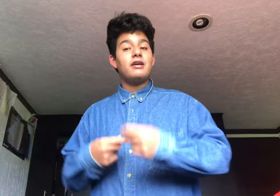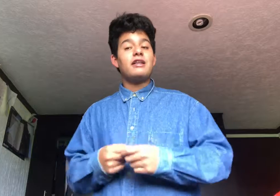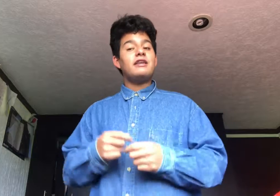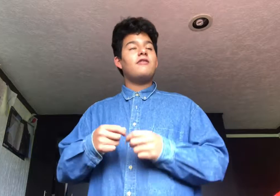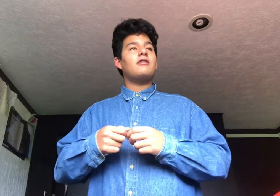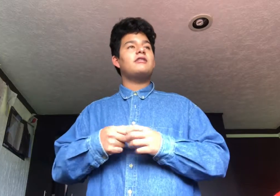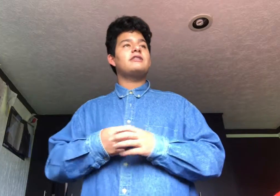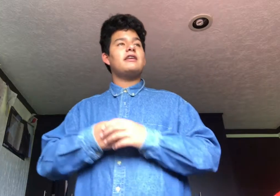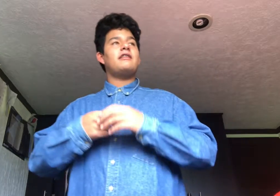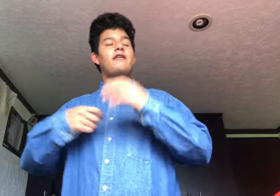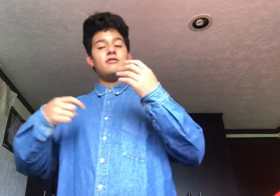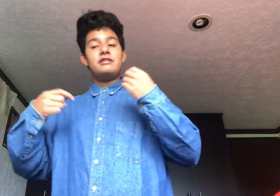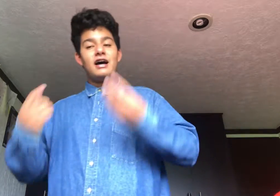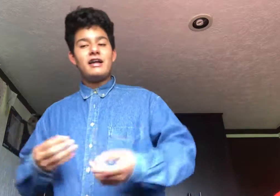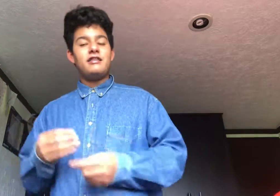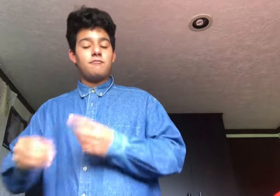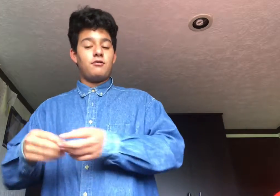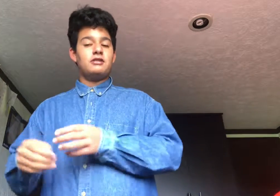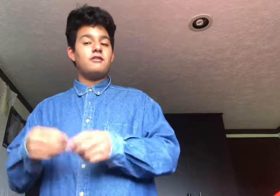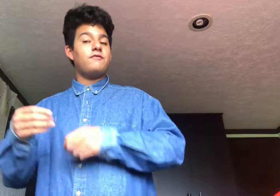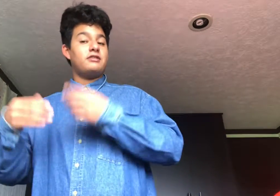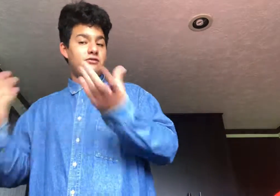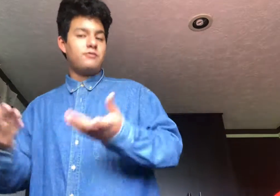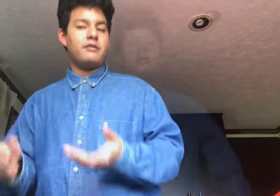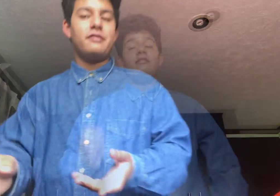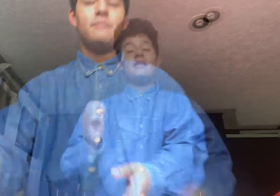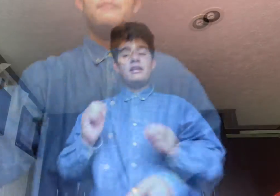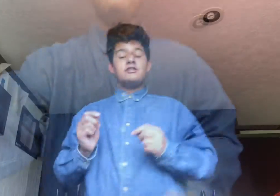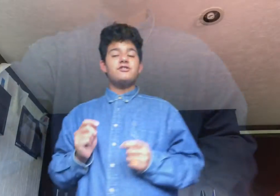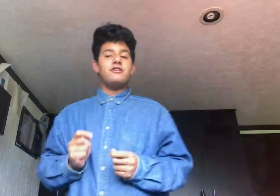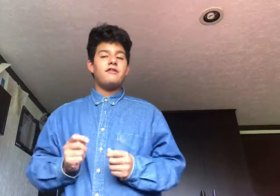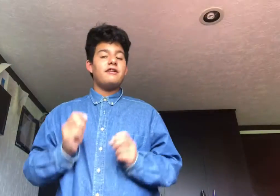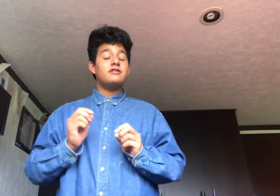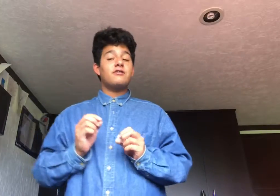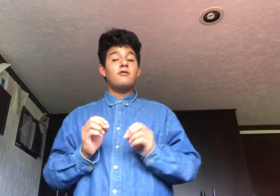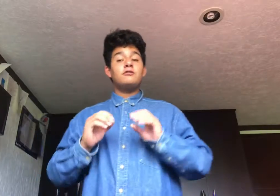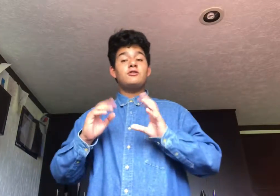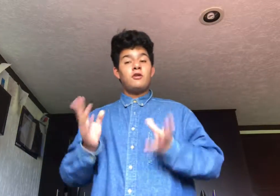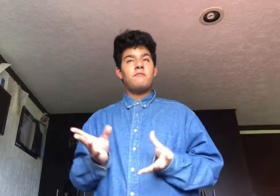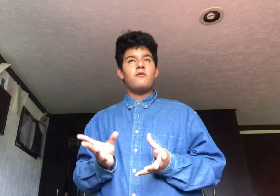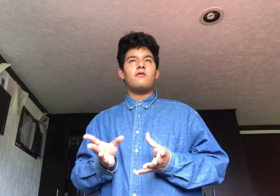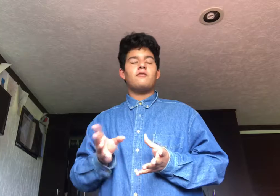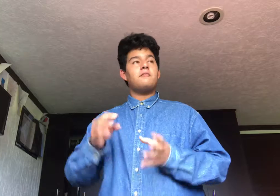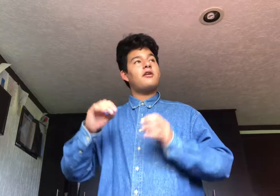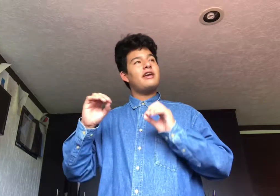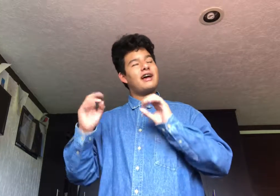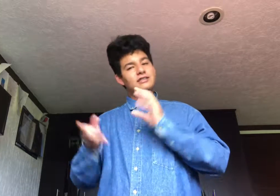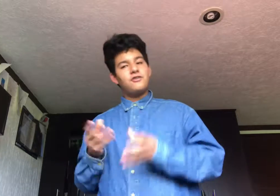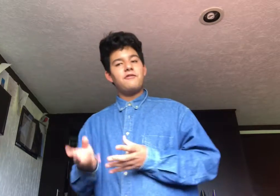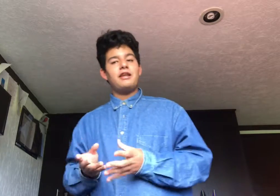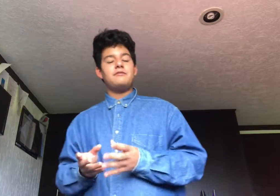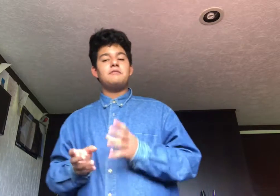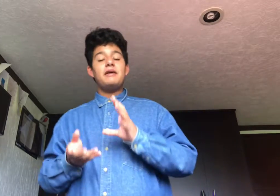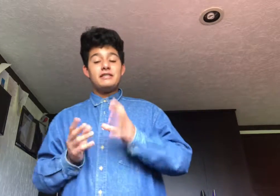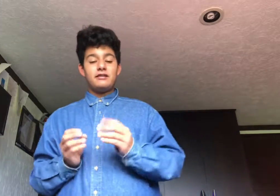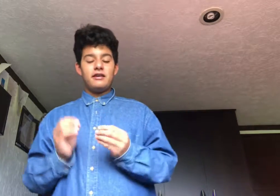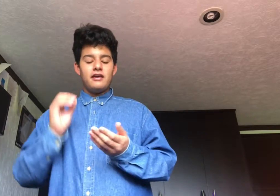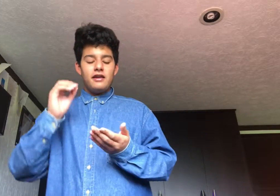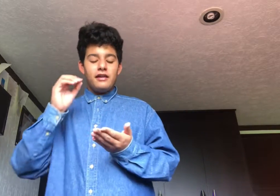and they don't die in the process of the story. The next subgender it's called solar punk, but it has other names. Basically, in